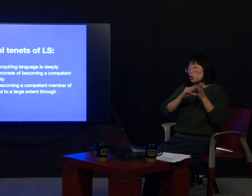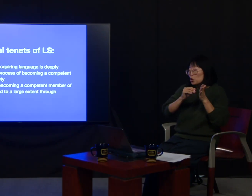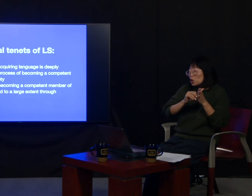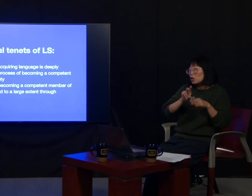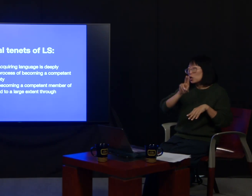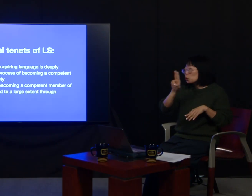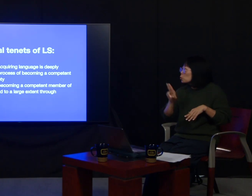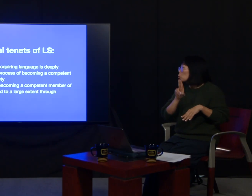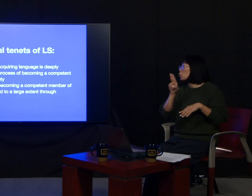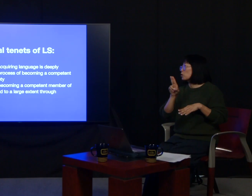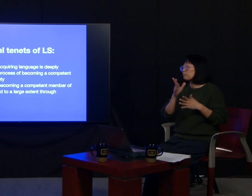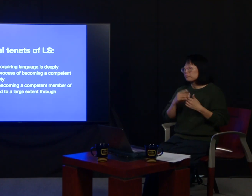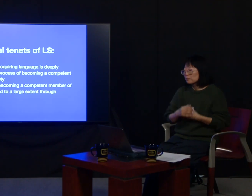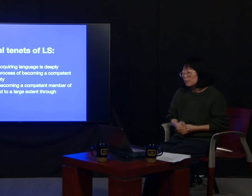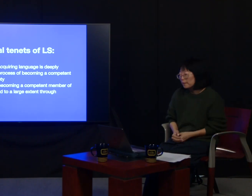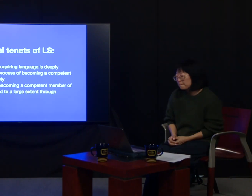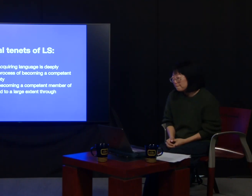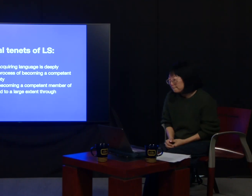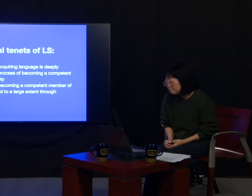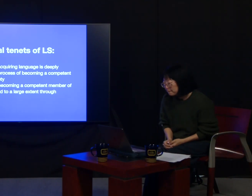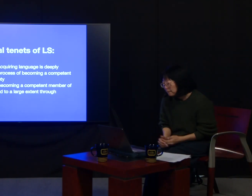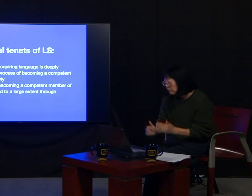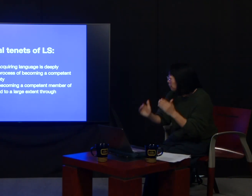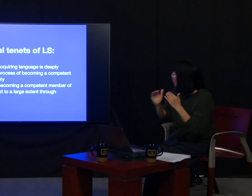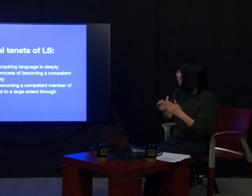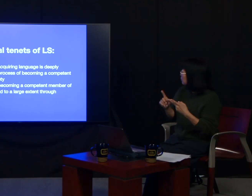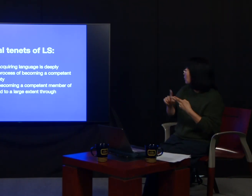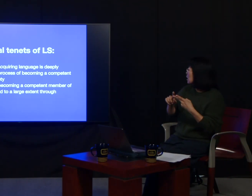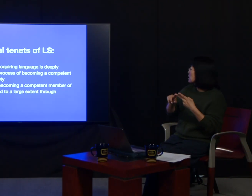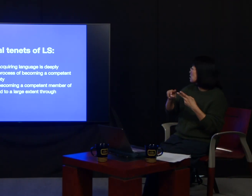that you're learning and how you use it. Secondly,